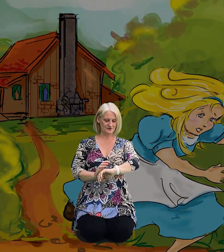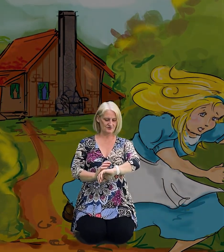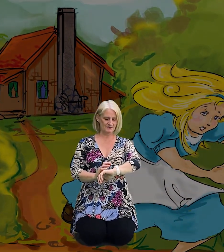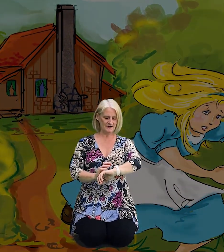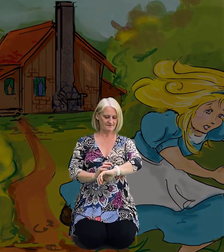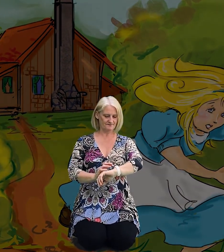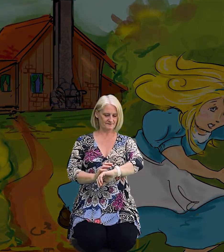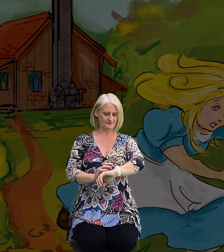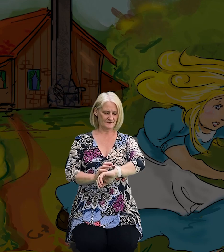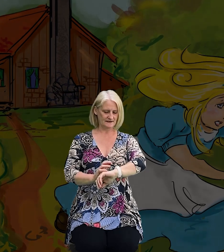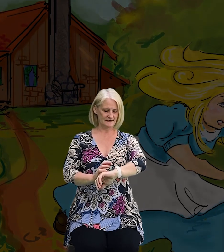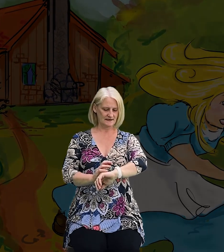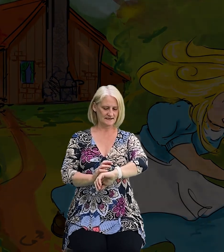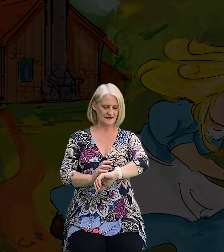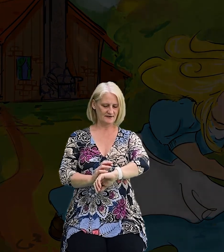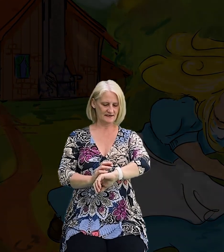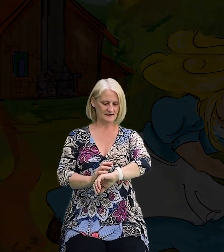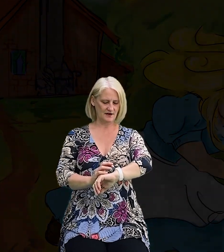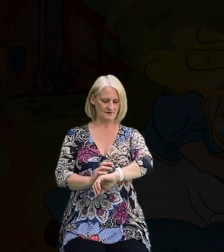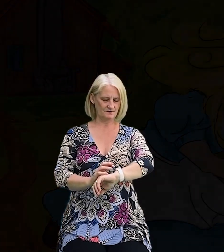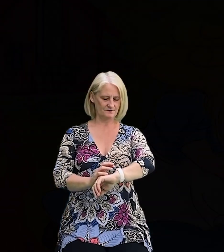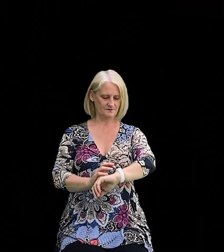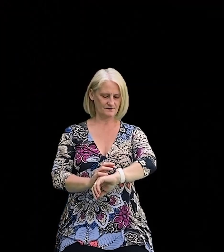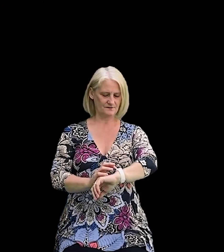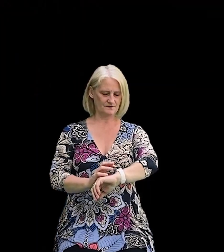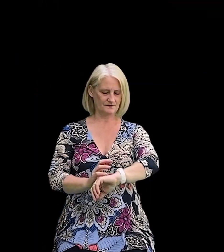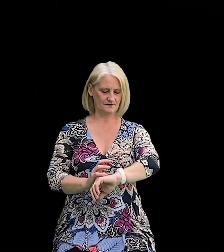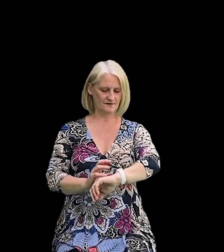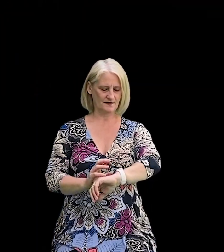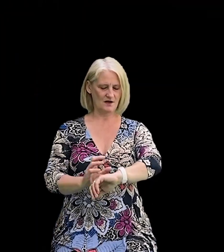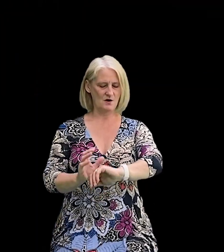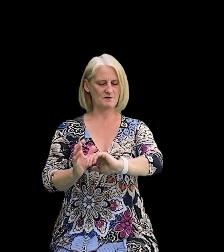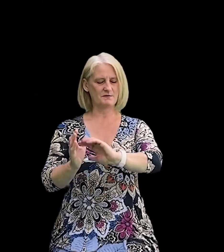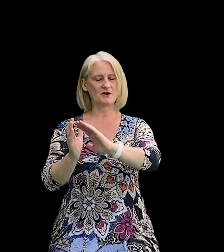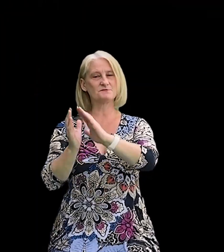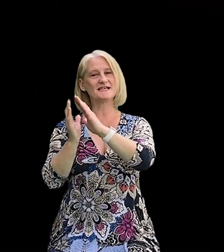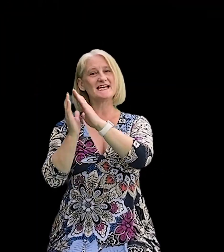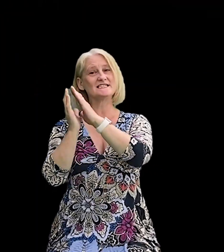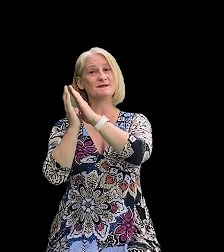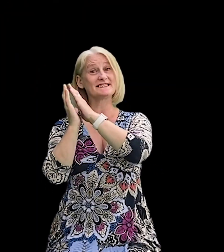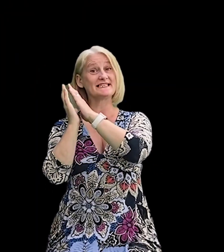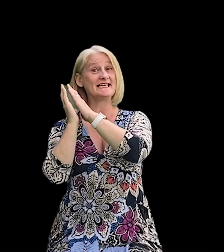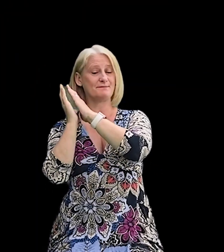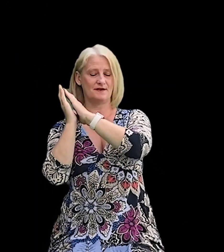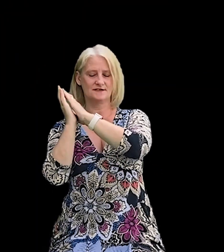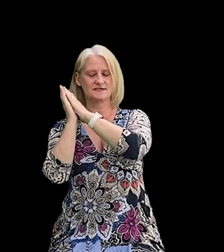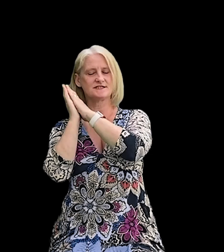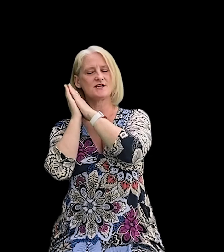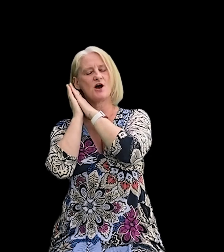story? So, let's have a little go. Aren't we? We're going to pretend to be asleep to start.